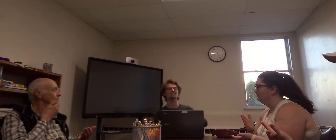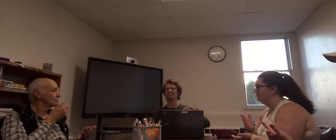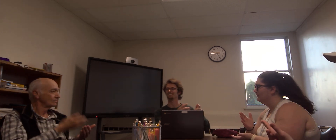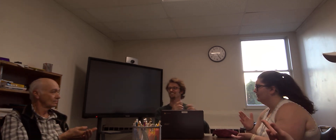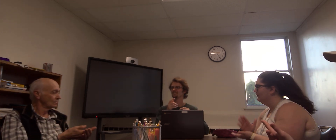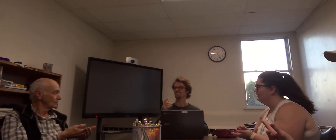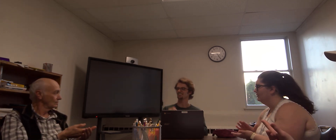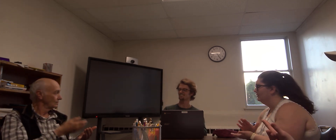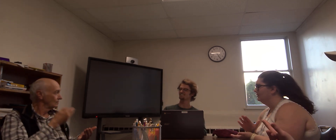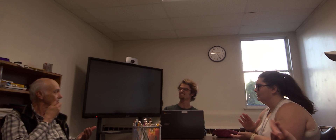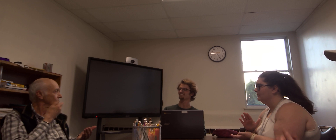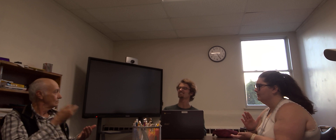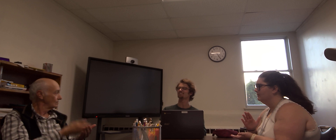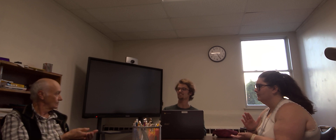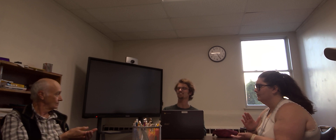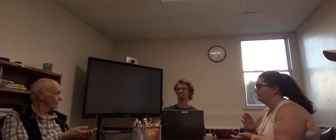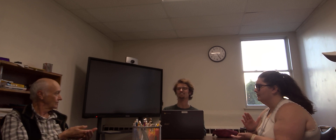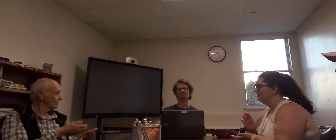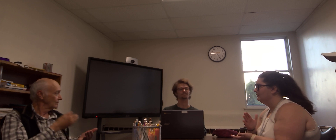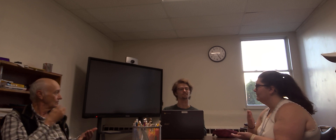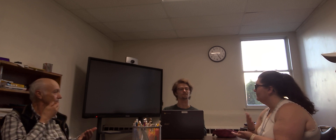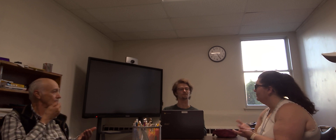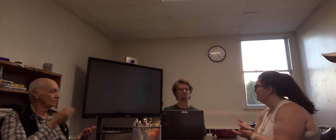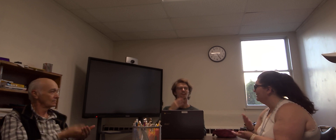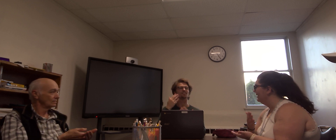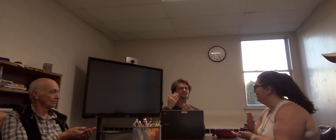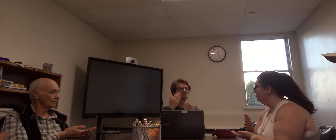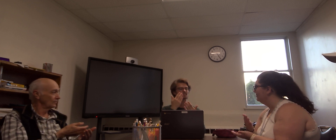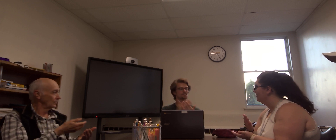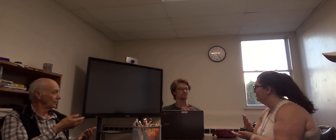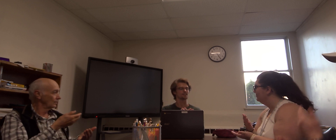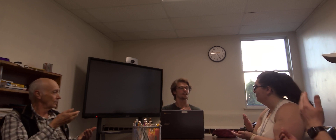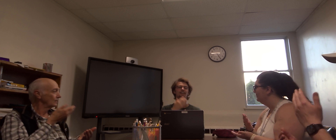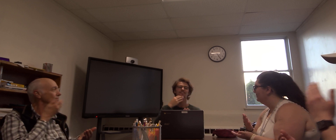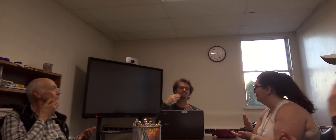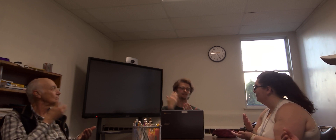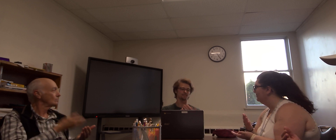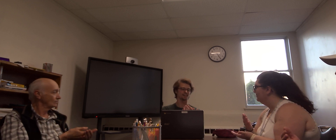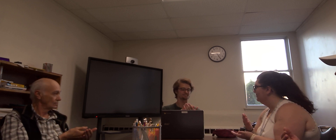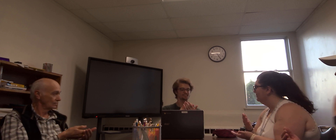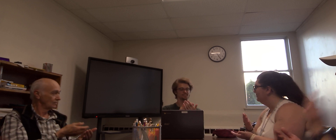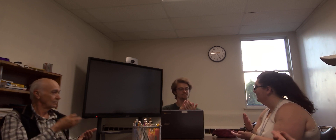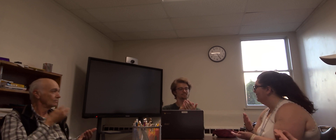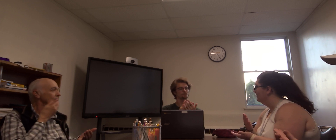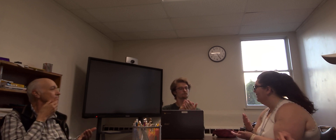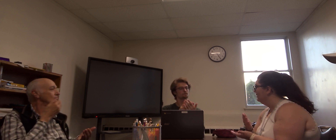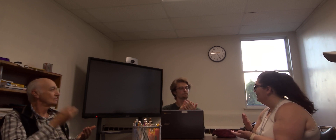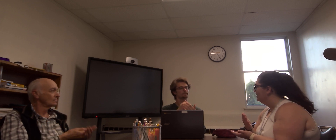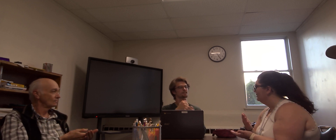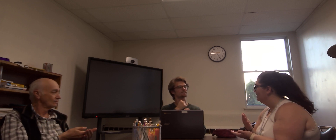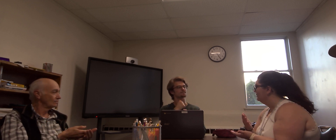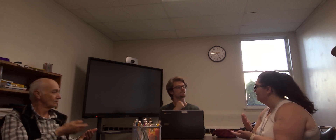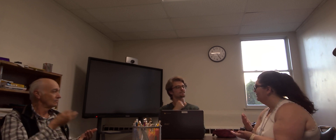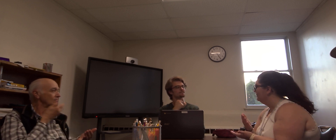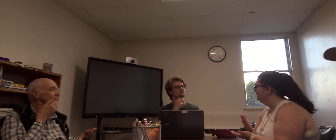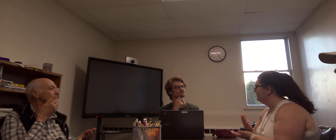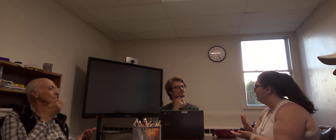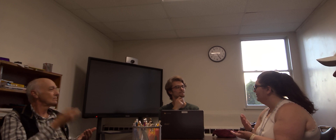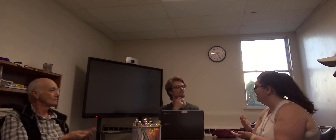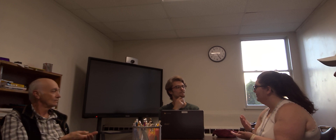Actually, there we go. Oh, is down. Good. Sort of slap. It can slap the hand like this. Thanks. Really good.